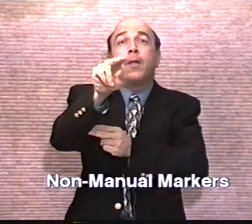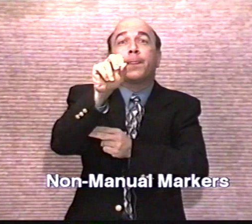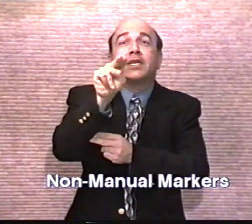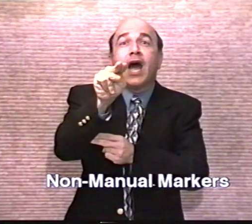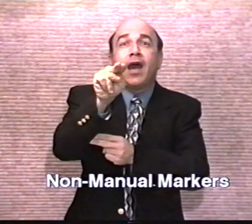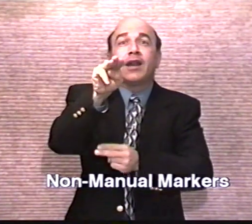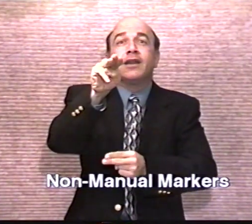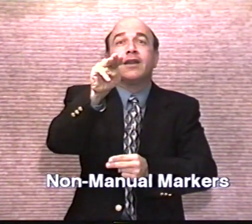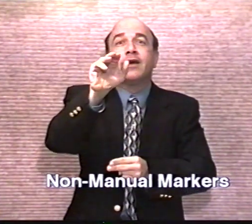the